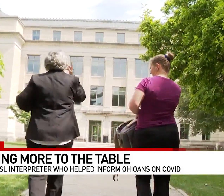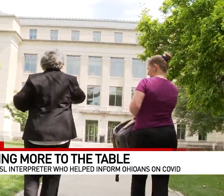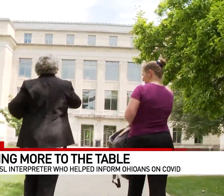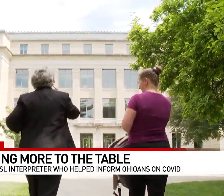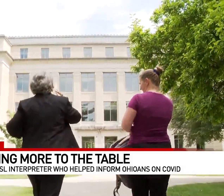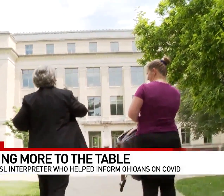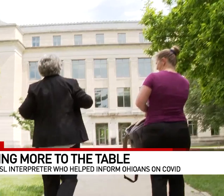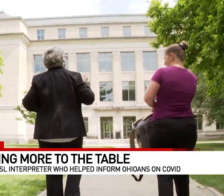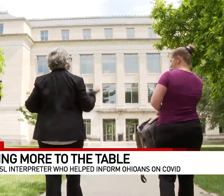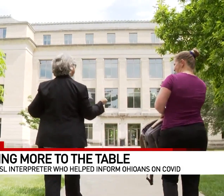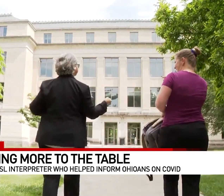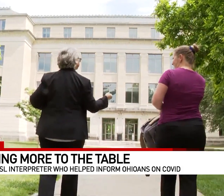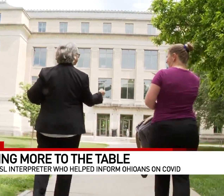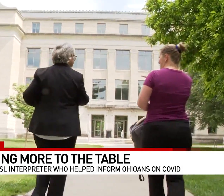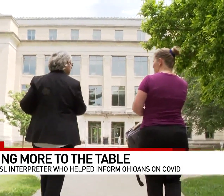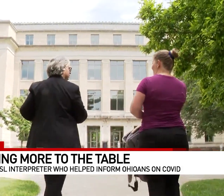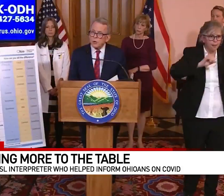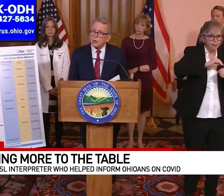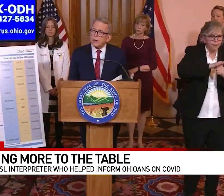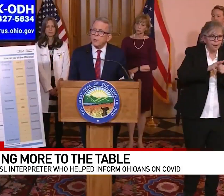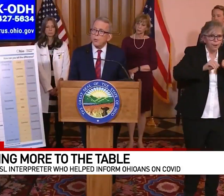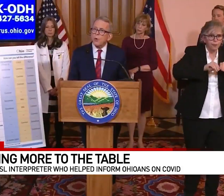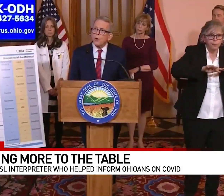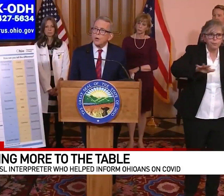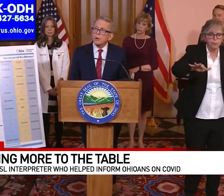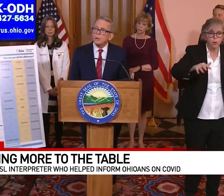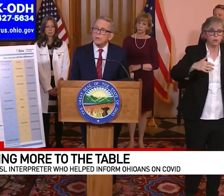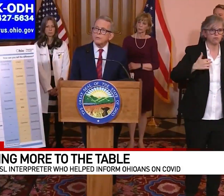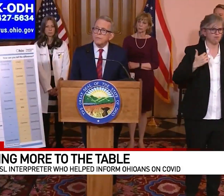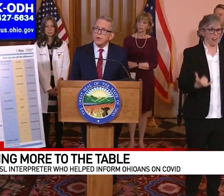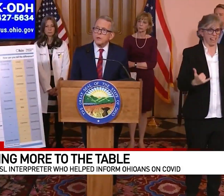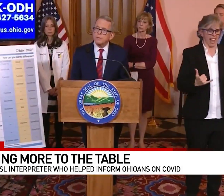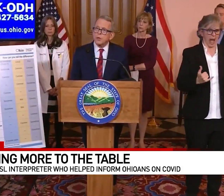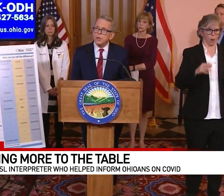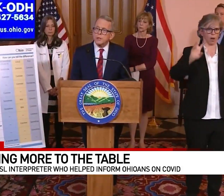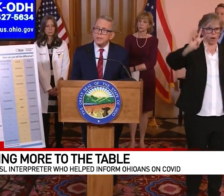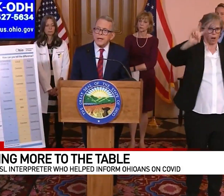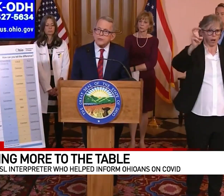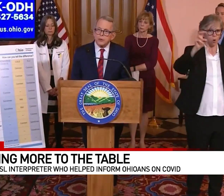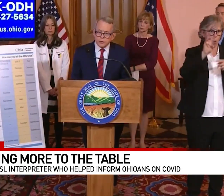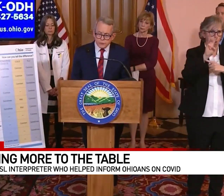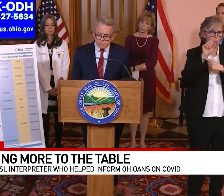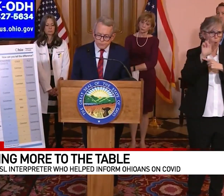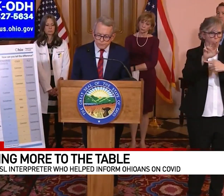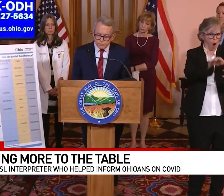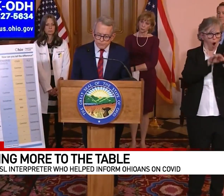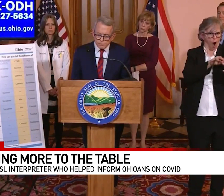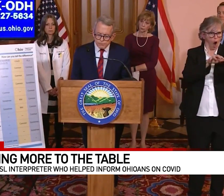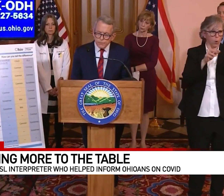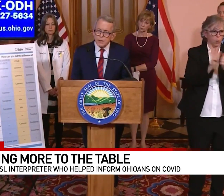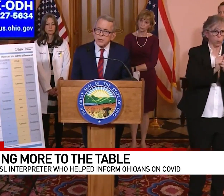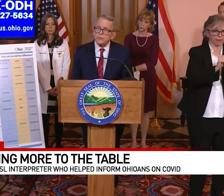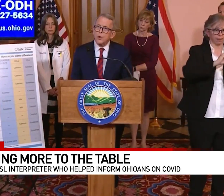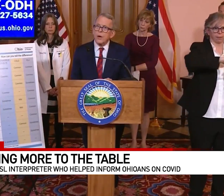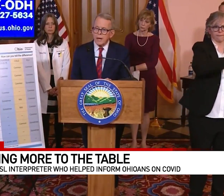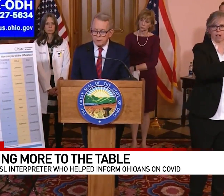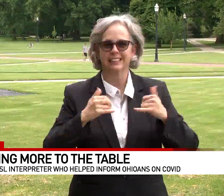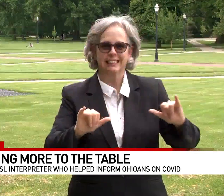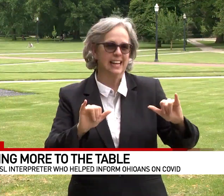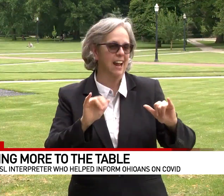as highlighting the importance of deaf people as interpreters and raising the profile of the deaf community. The fame